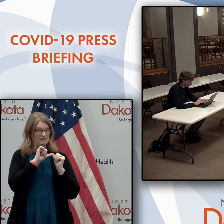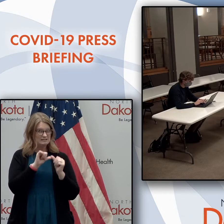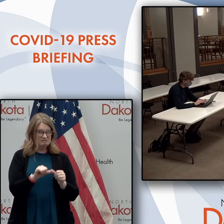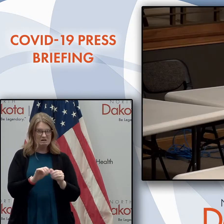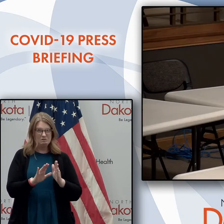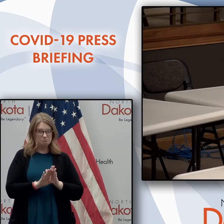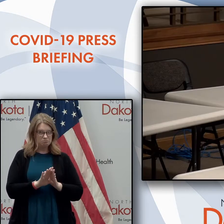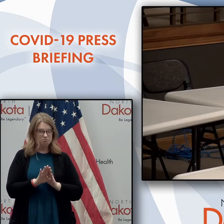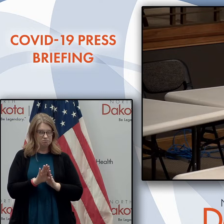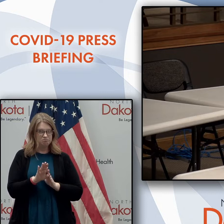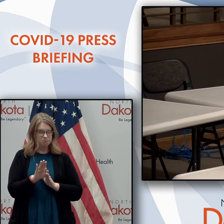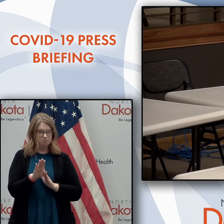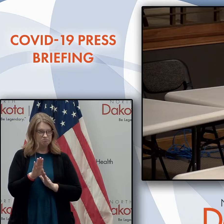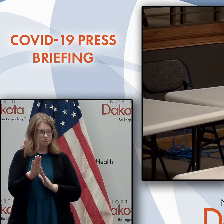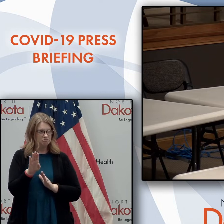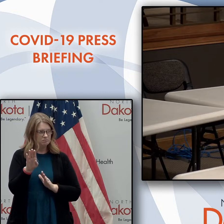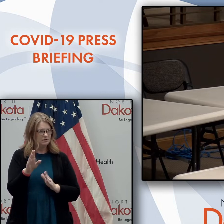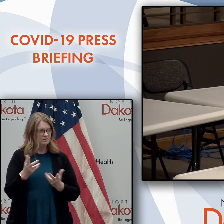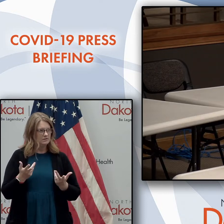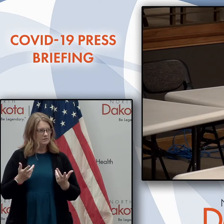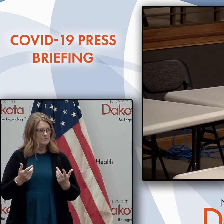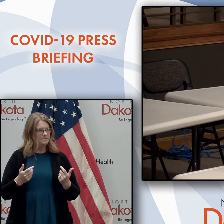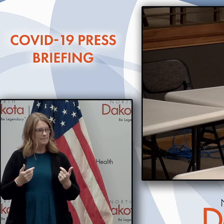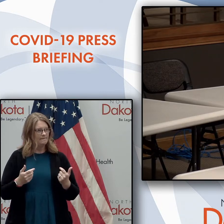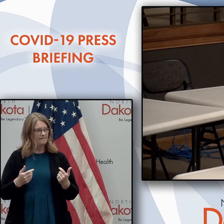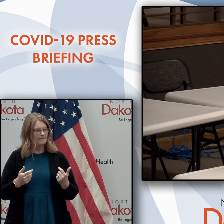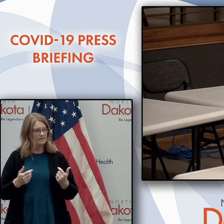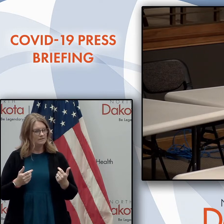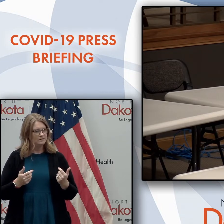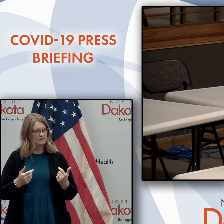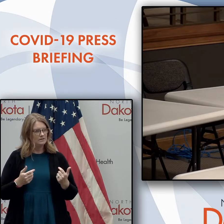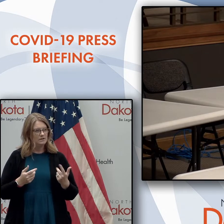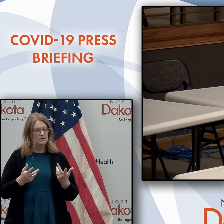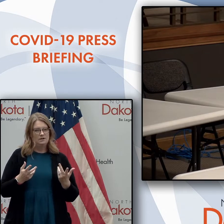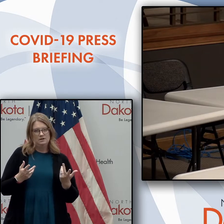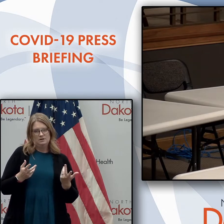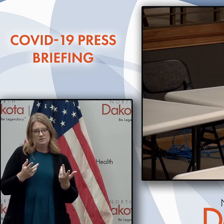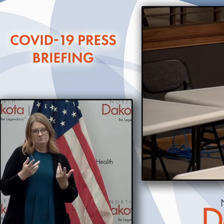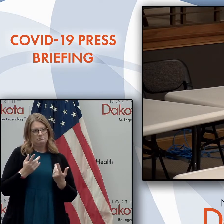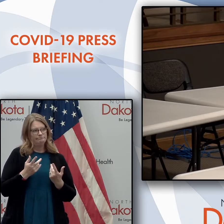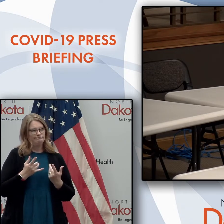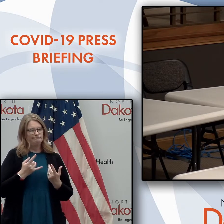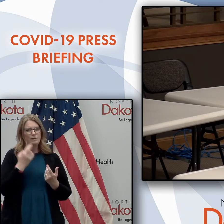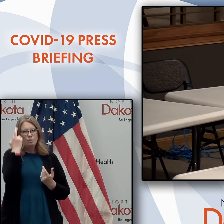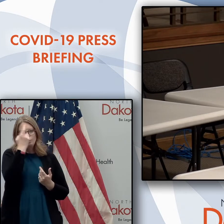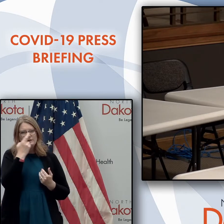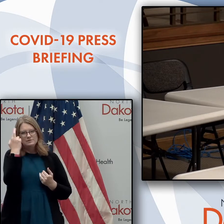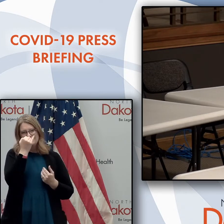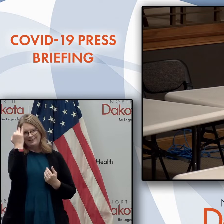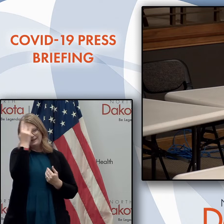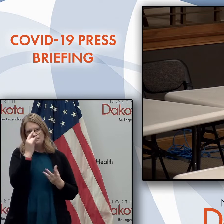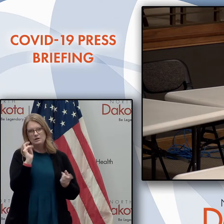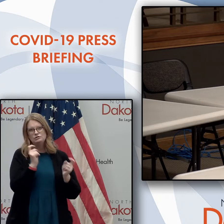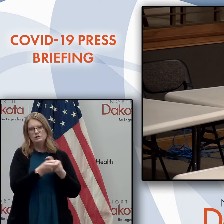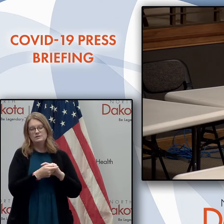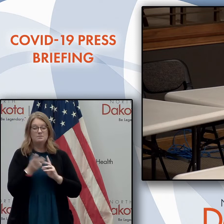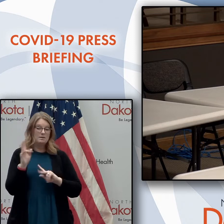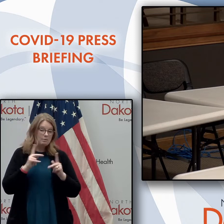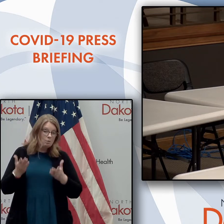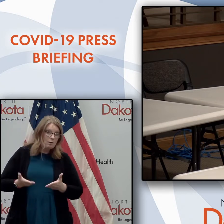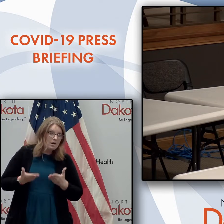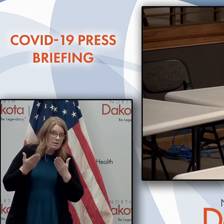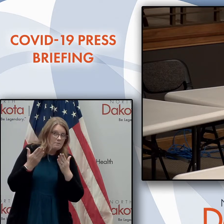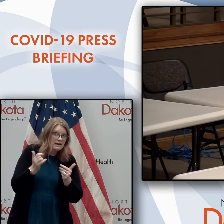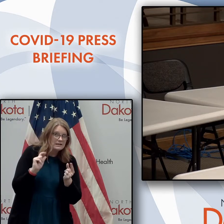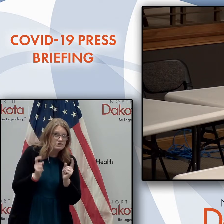new. What was the tipping point? Was it a tipping point in data, tipping point in people recommending a change in the threat